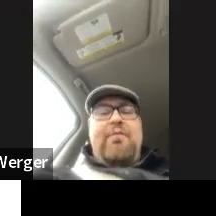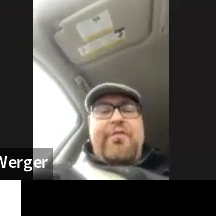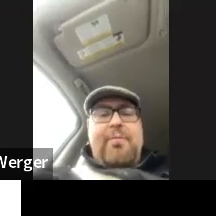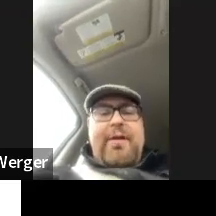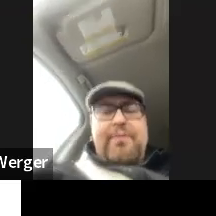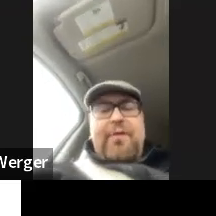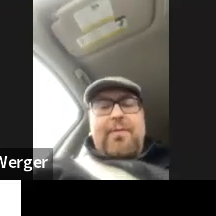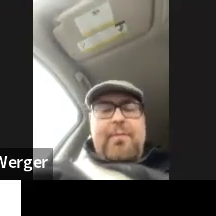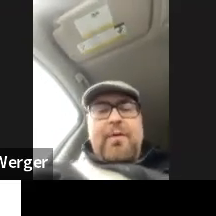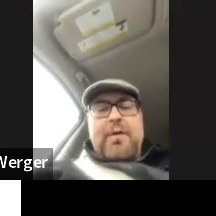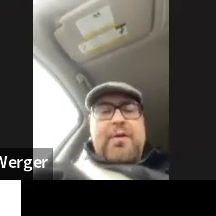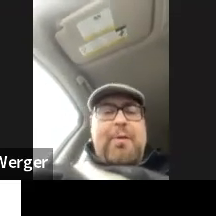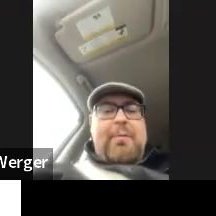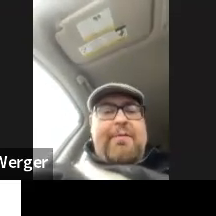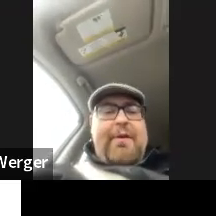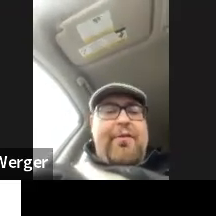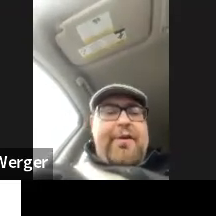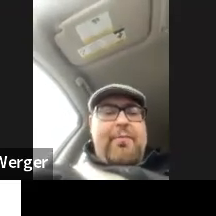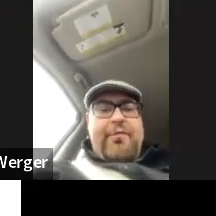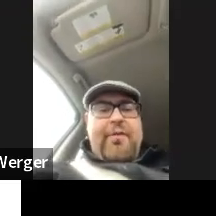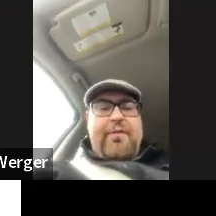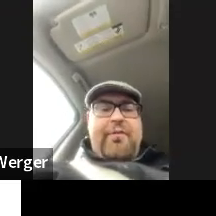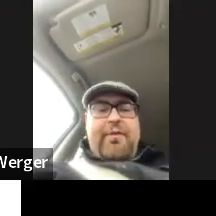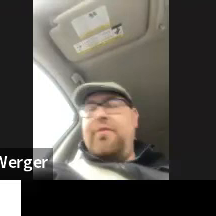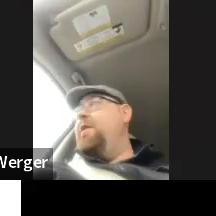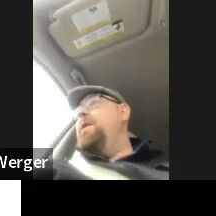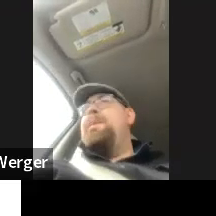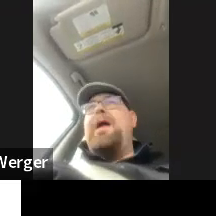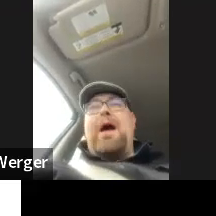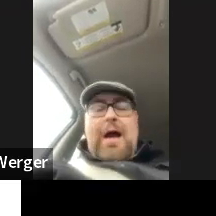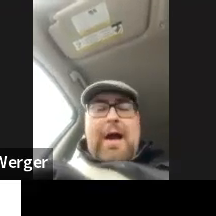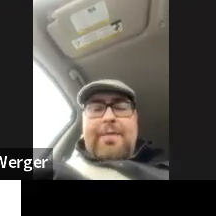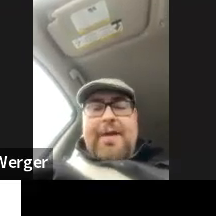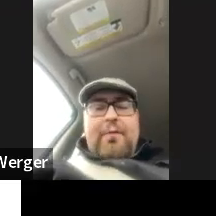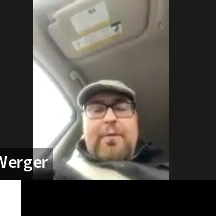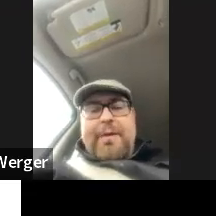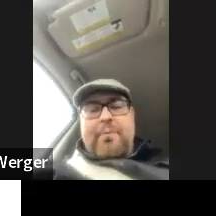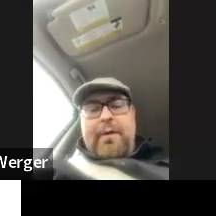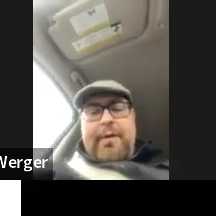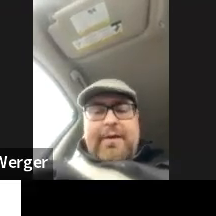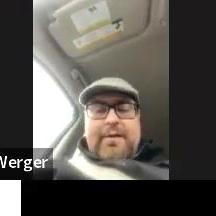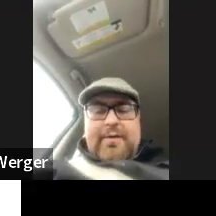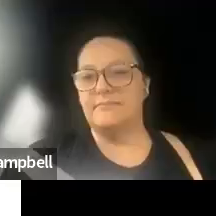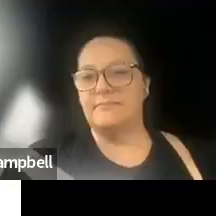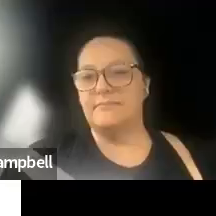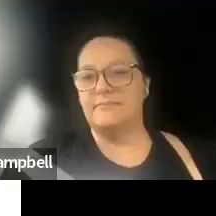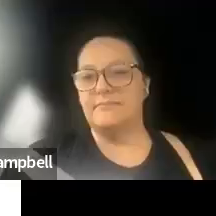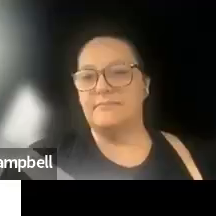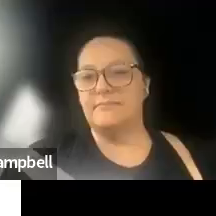or from somebody from Department of Health and Human Services. I think it would be really